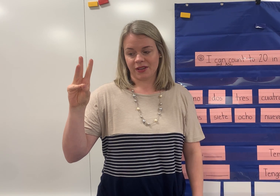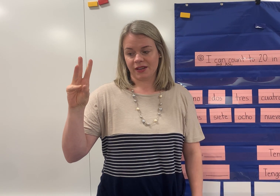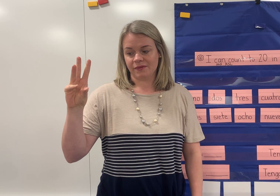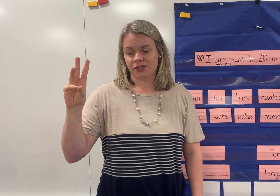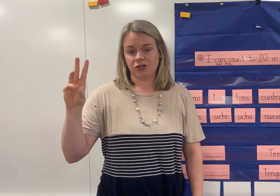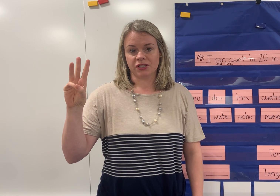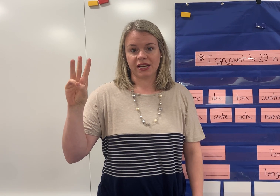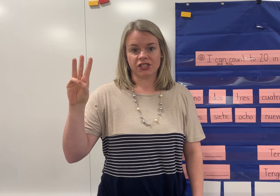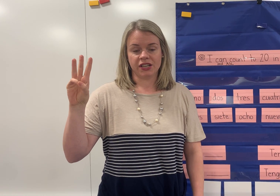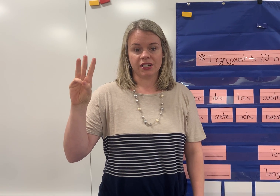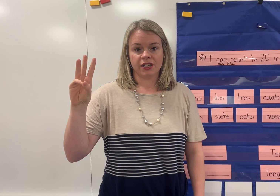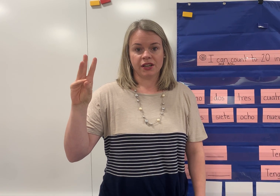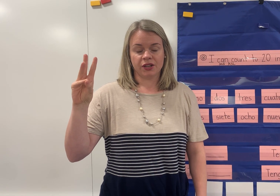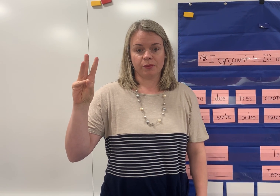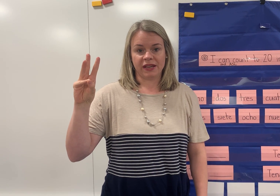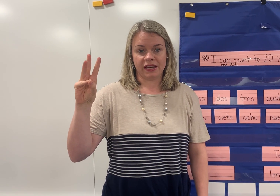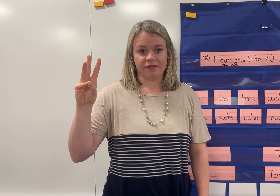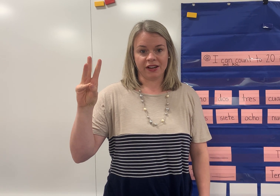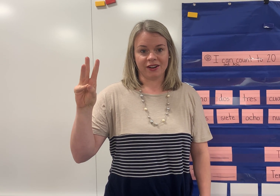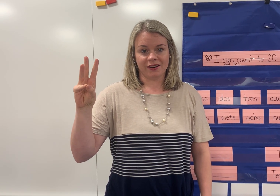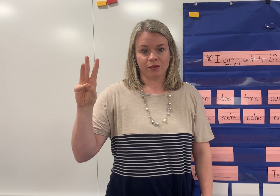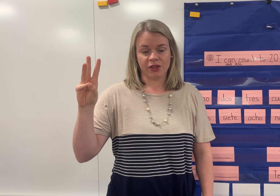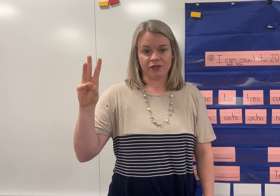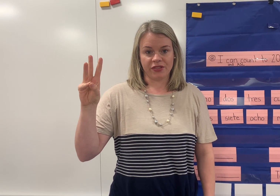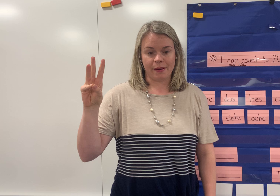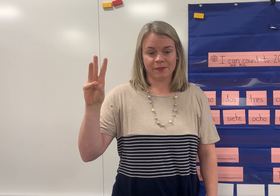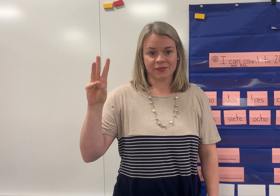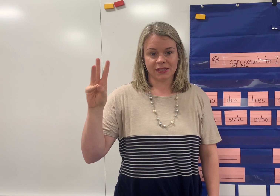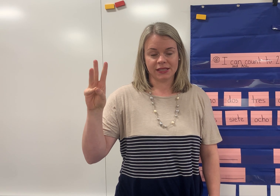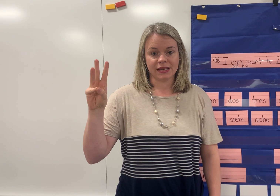Okay, so you're touching your pinky finger with your thumb. 6,